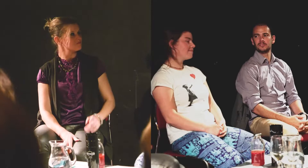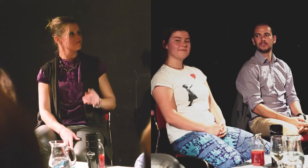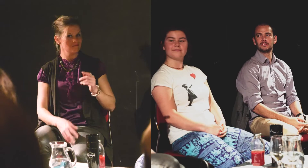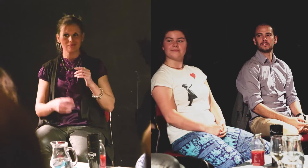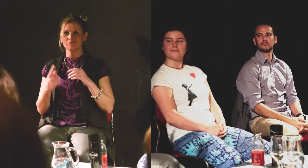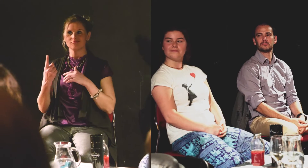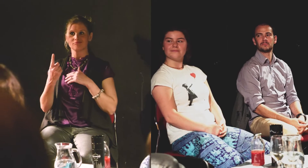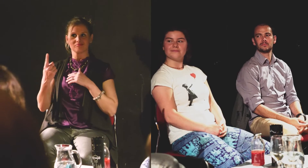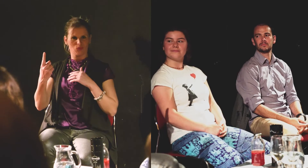different experience.